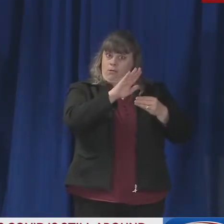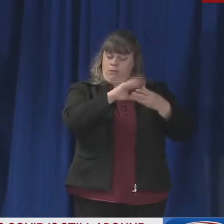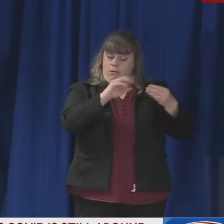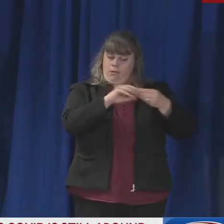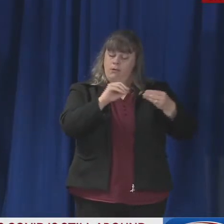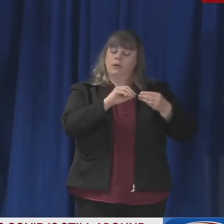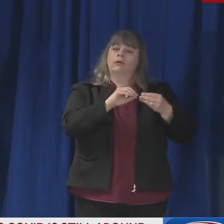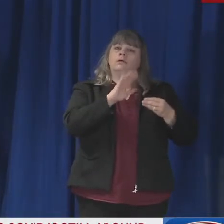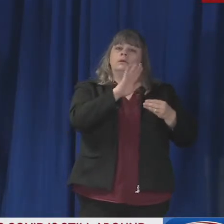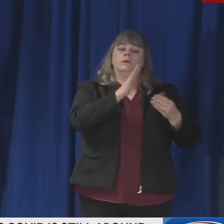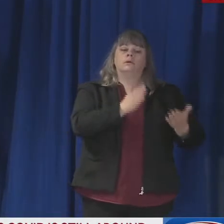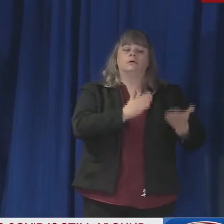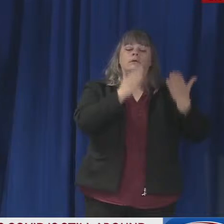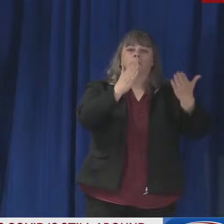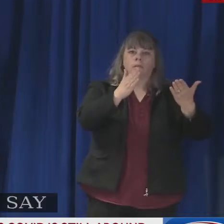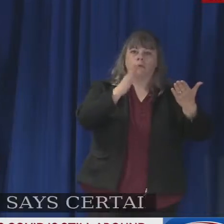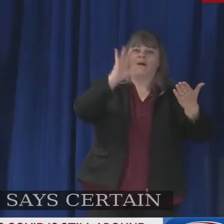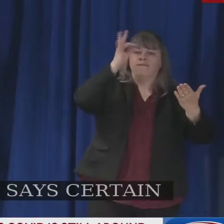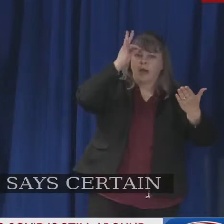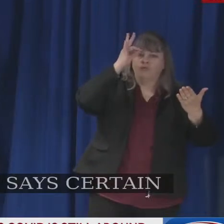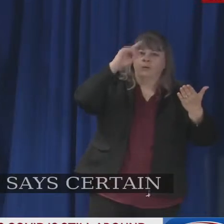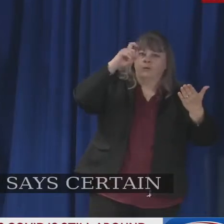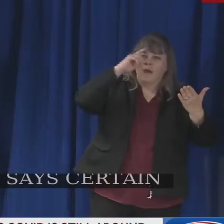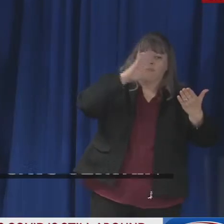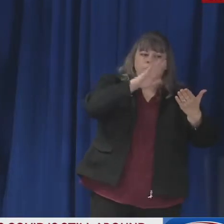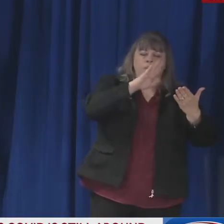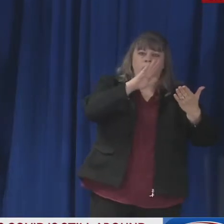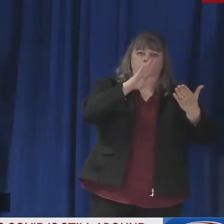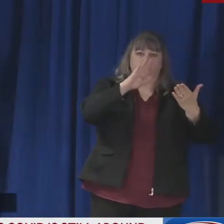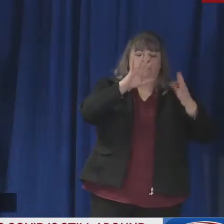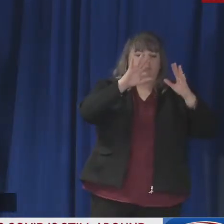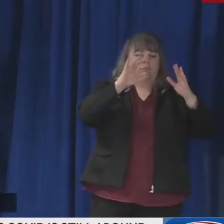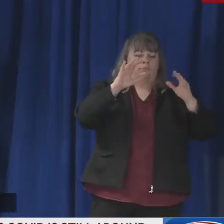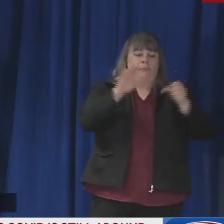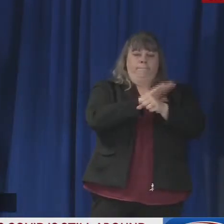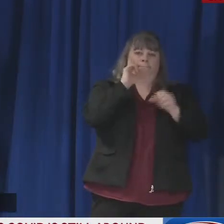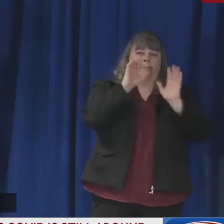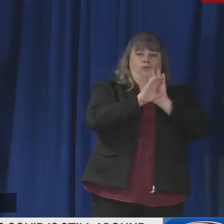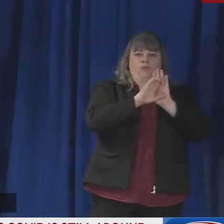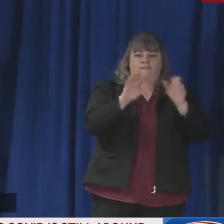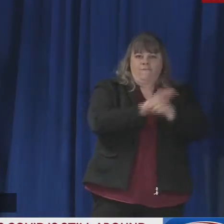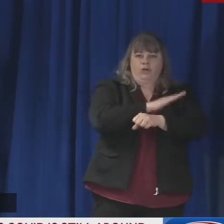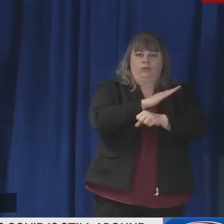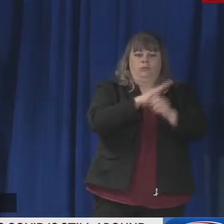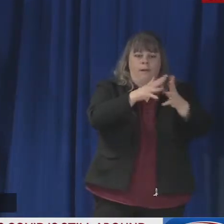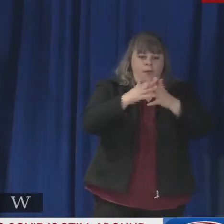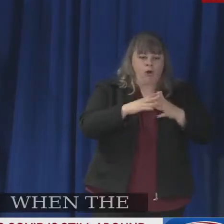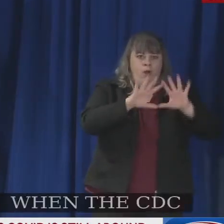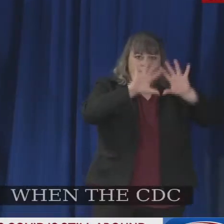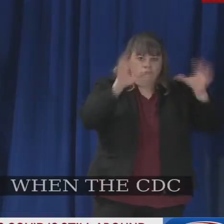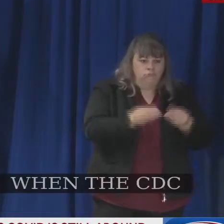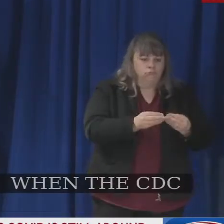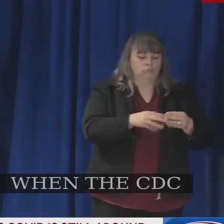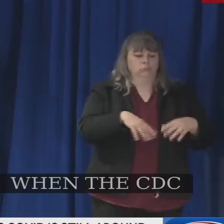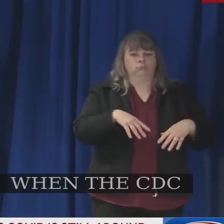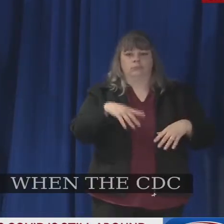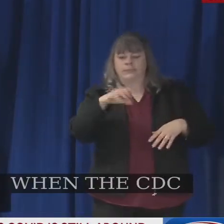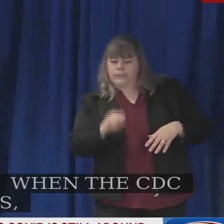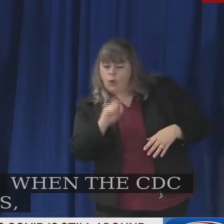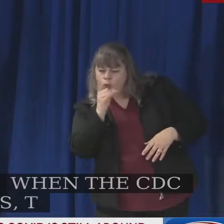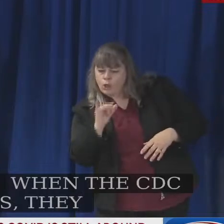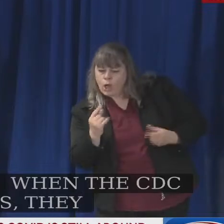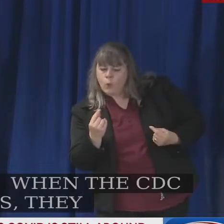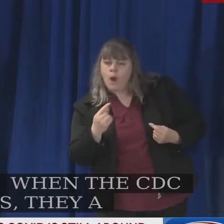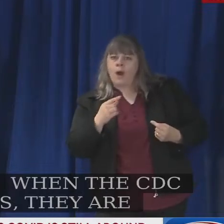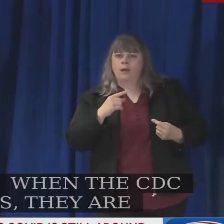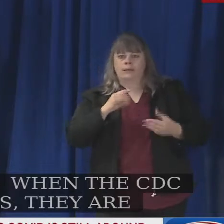their recommendations for the federal government is based on where they see the entire country, right? So they're looking at hot spots specifically in the South. They're looking where the Delta variant is